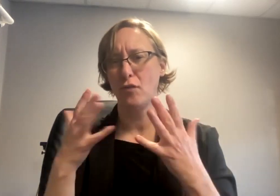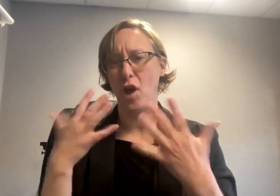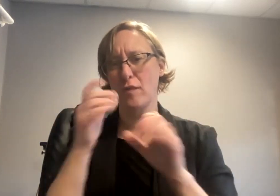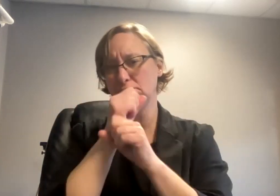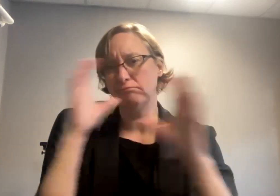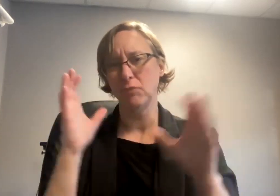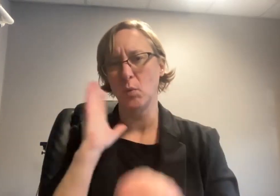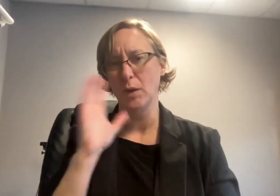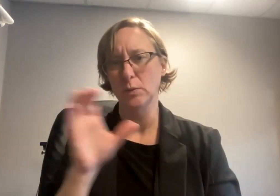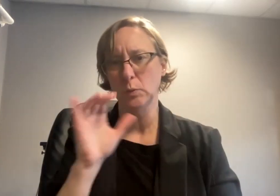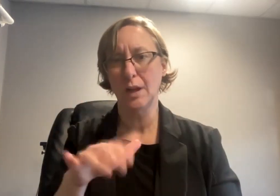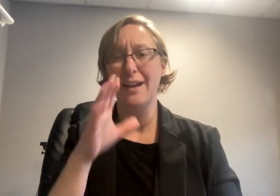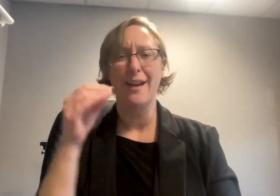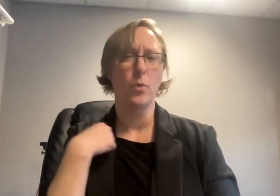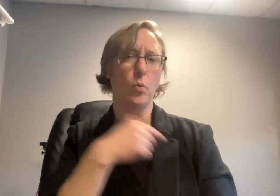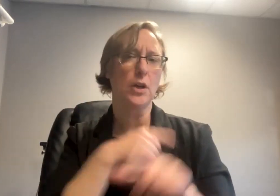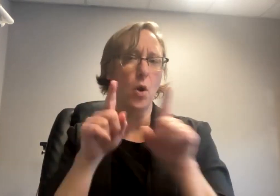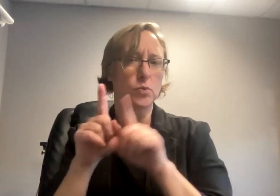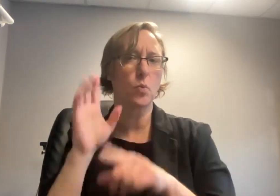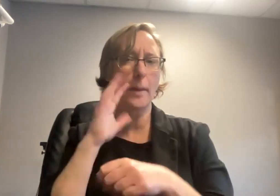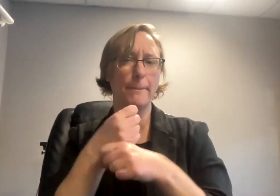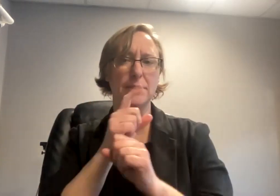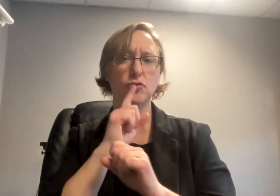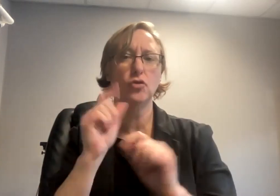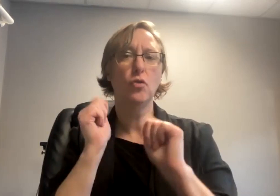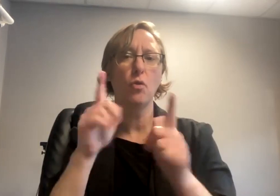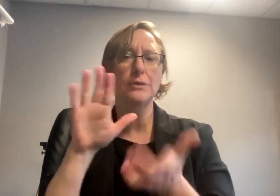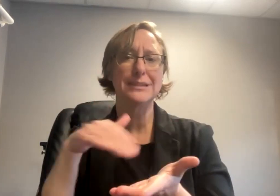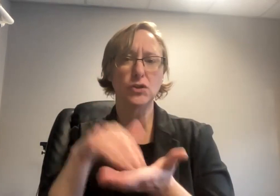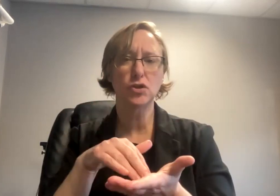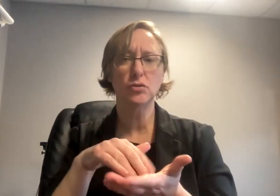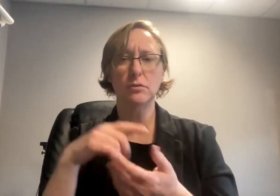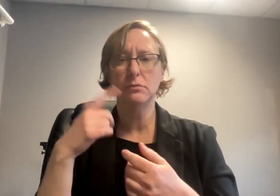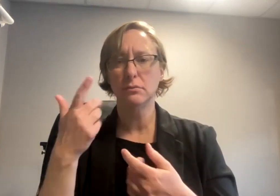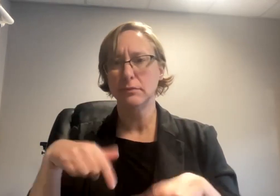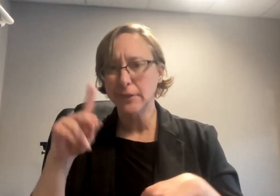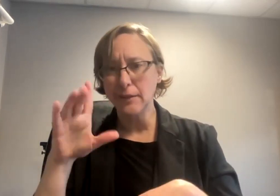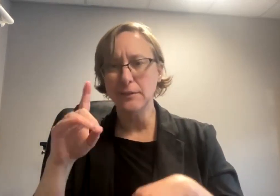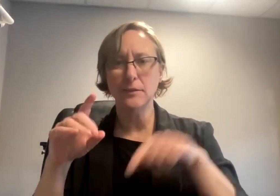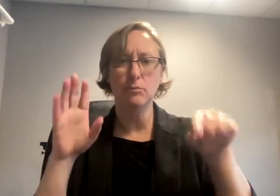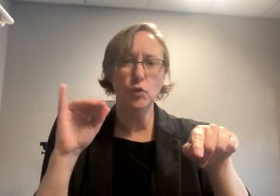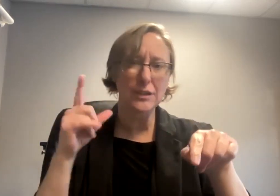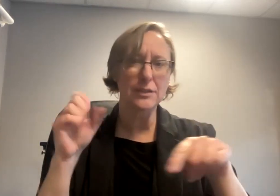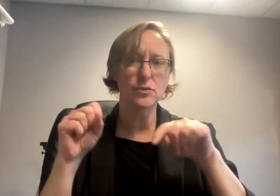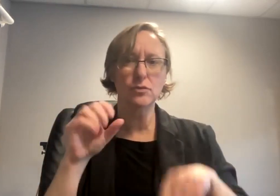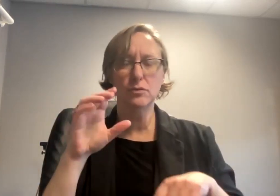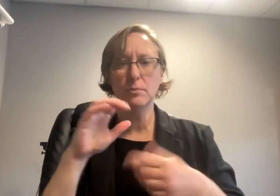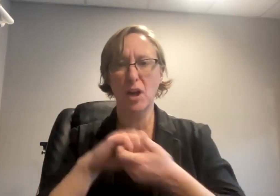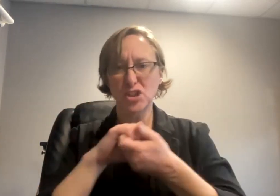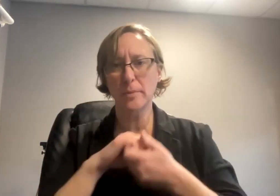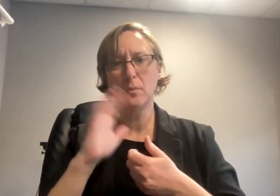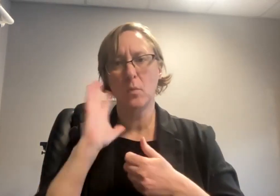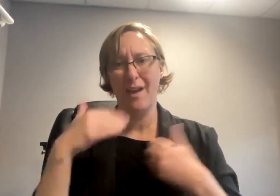for them. We plan to do that already. That's part of our vision. And we also need to make sure that all